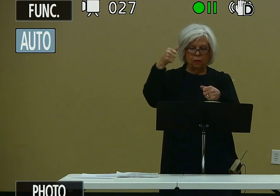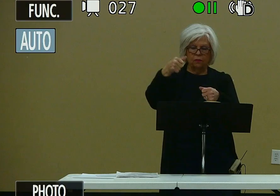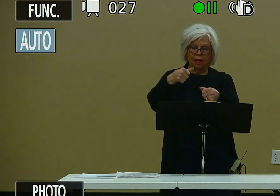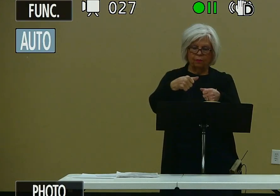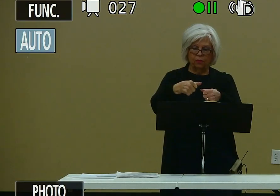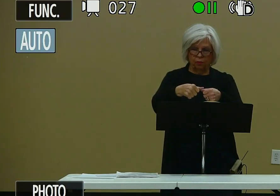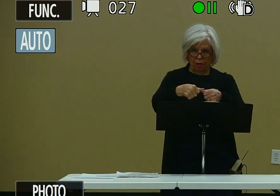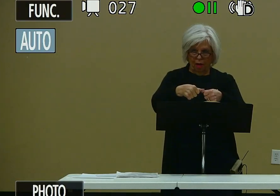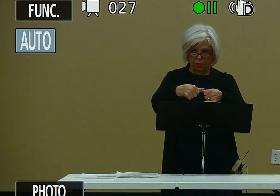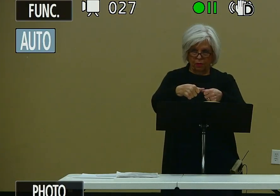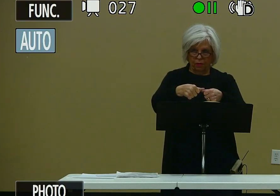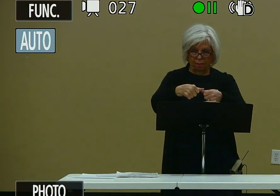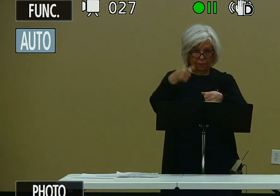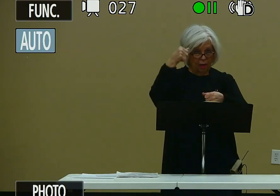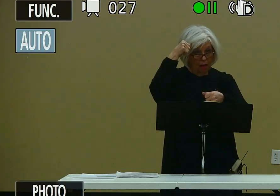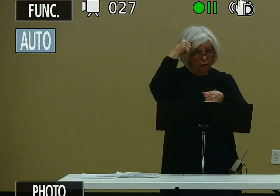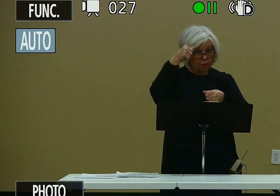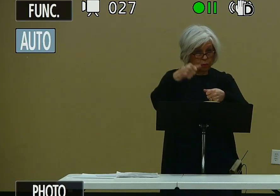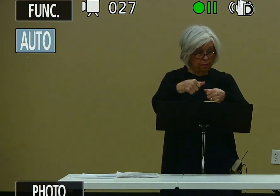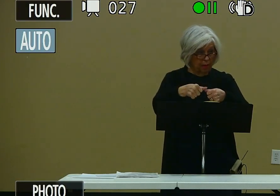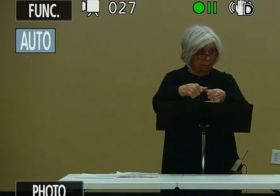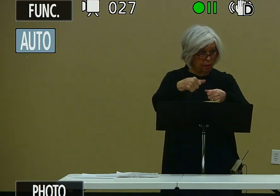top of your opposite thumb. Remember.